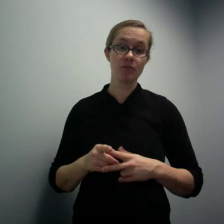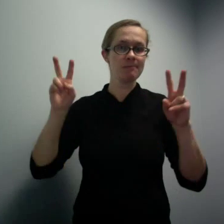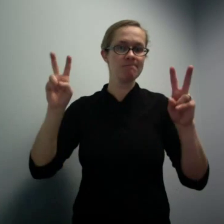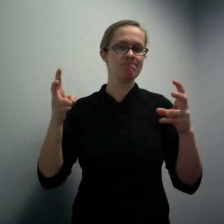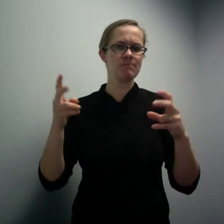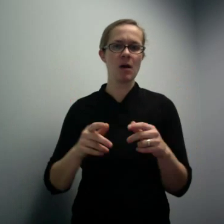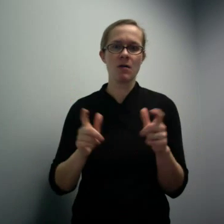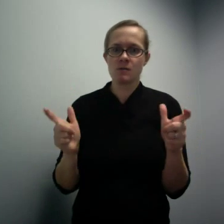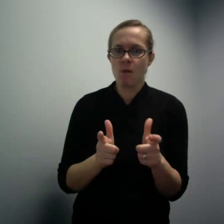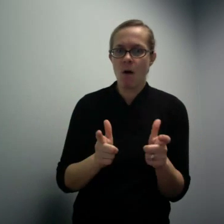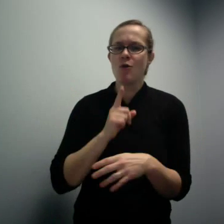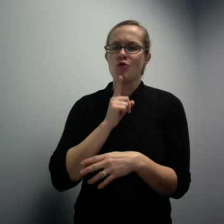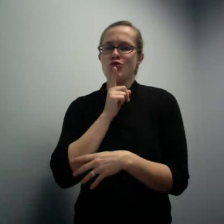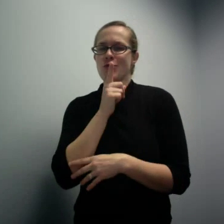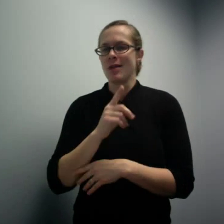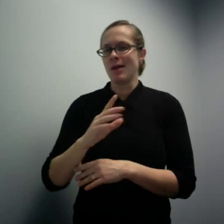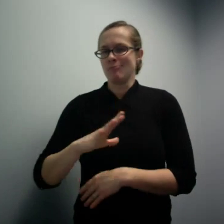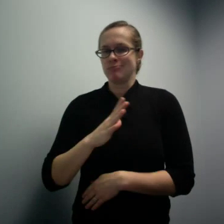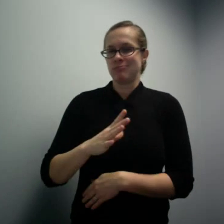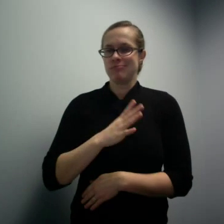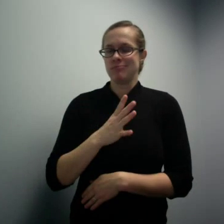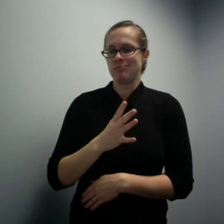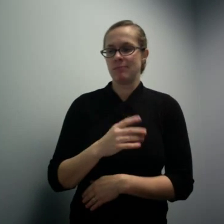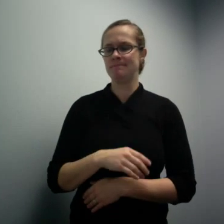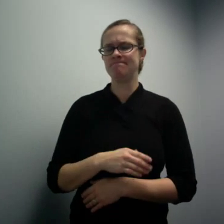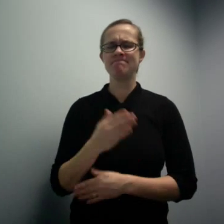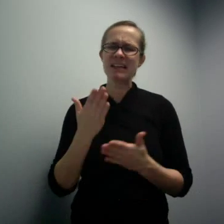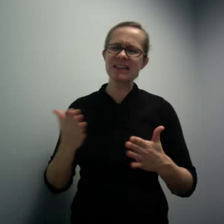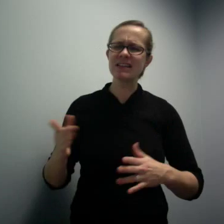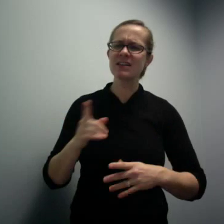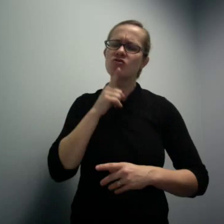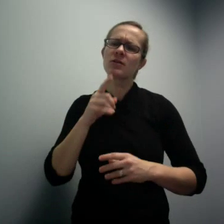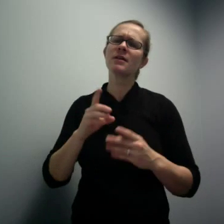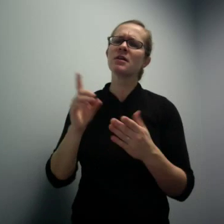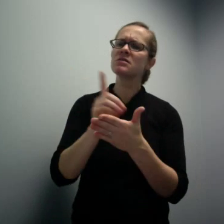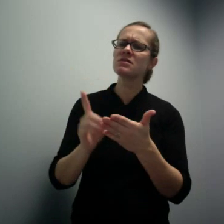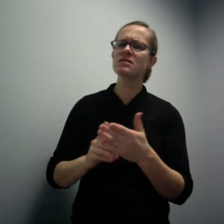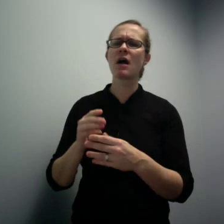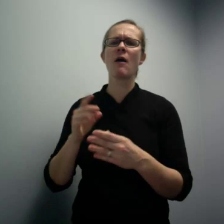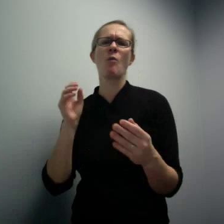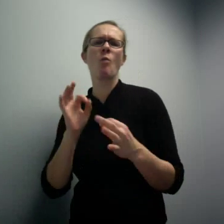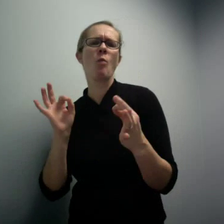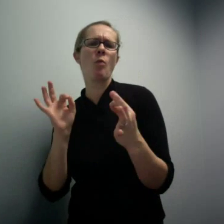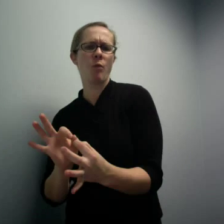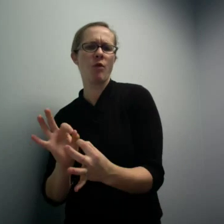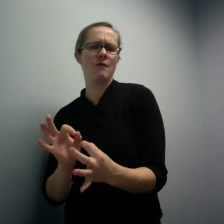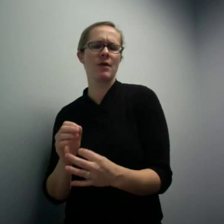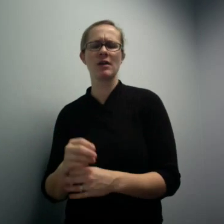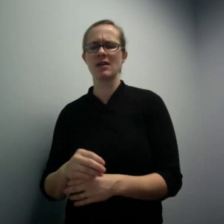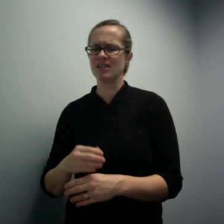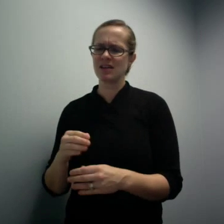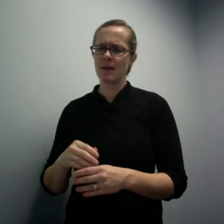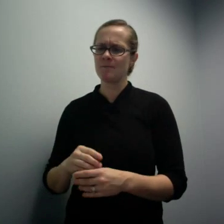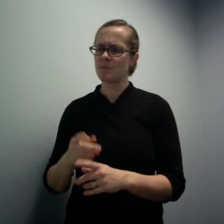efficiency. We want things that are designed for how they're used the vast majority of the time, not that rare event. Why have a